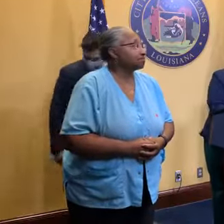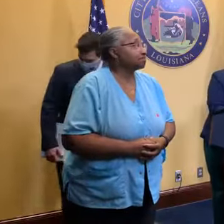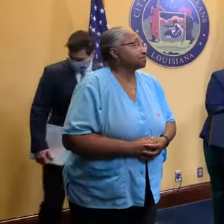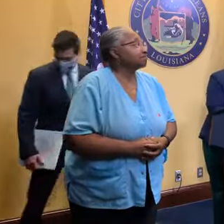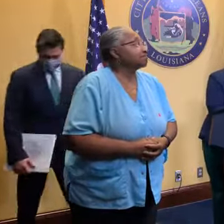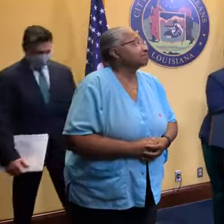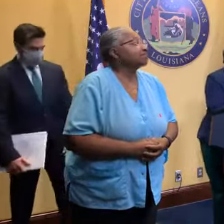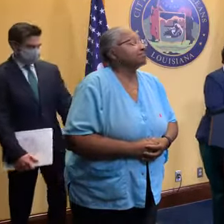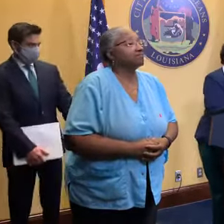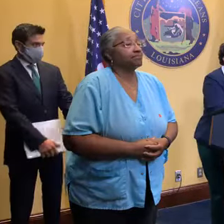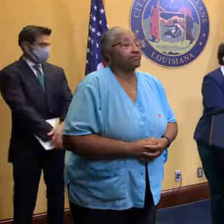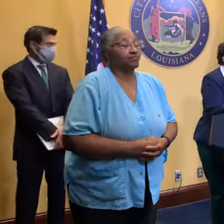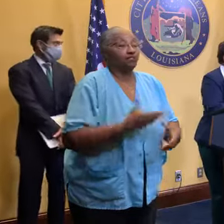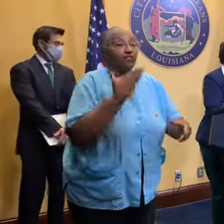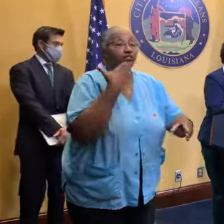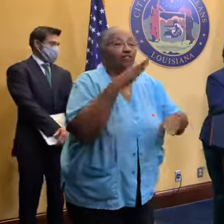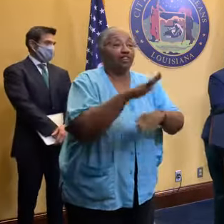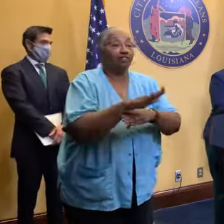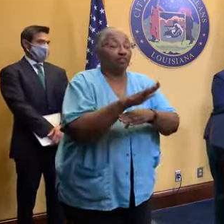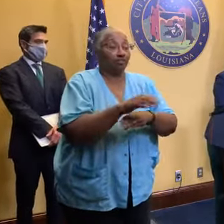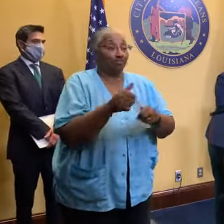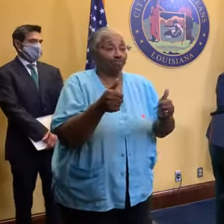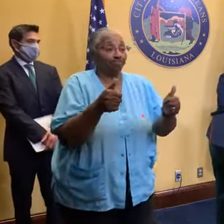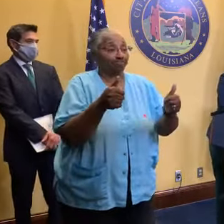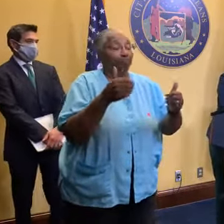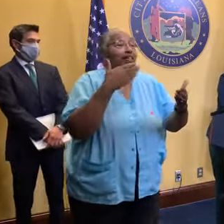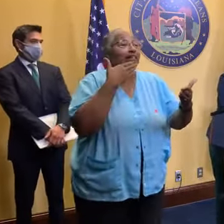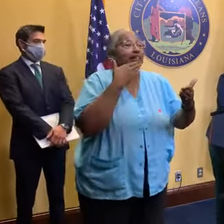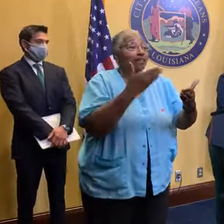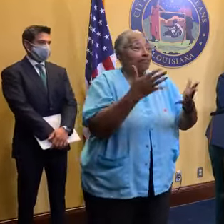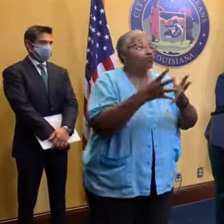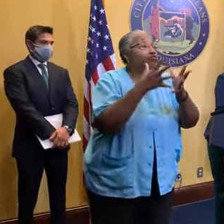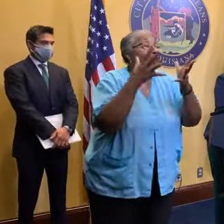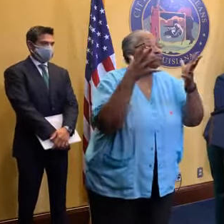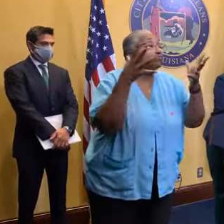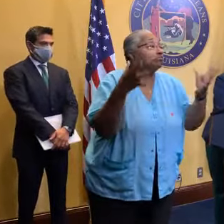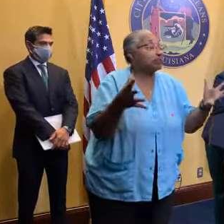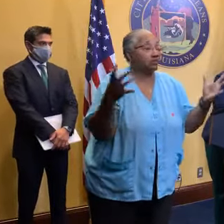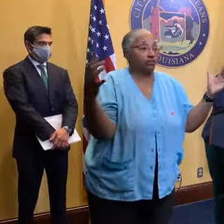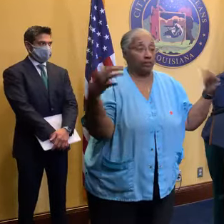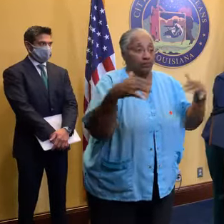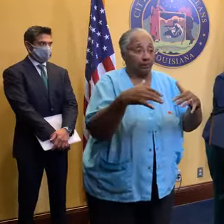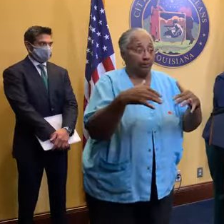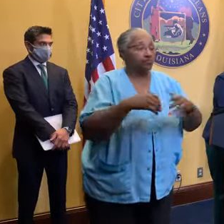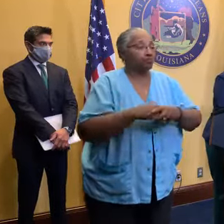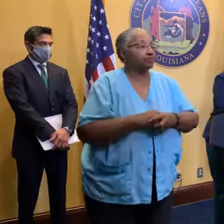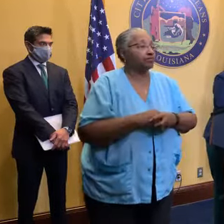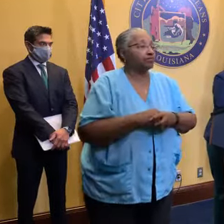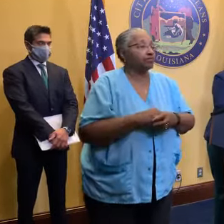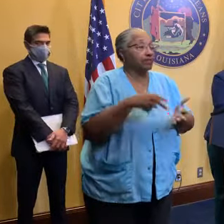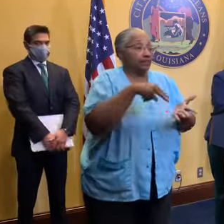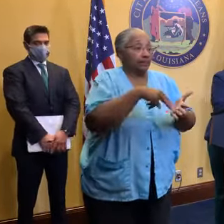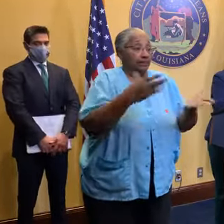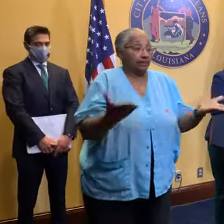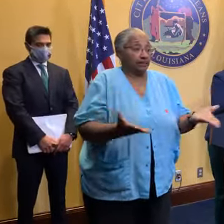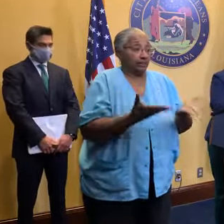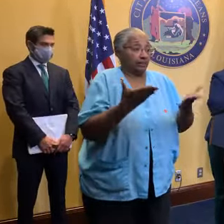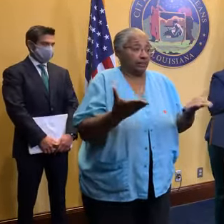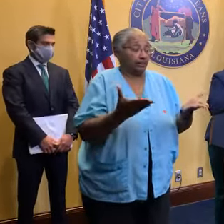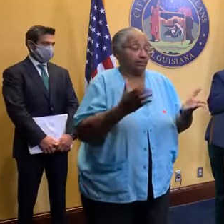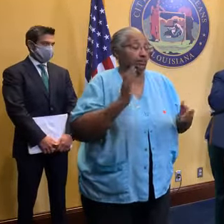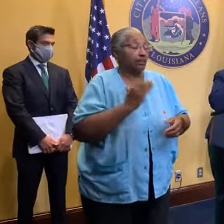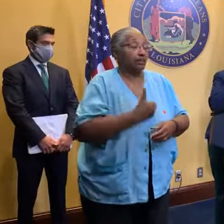All right. Good afternoon, and thank you all so much for being here. Standing here with